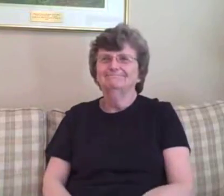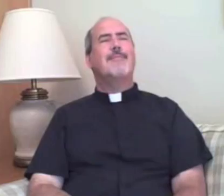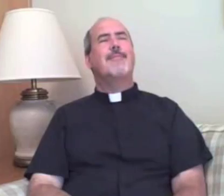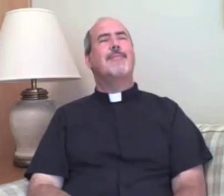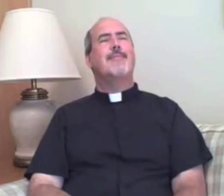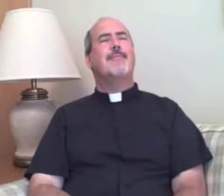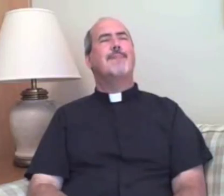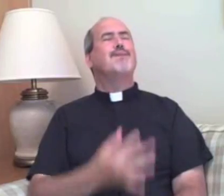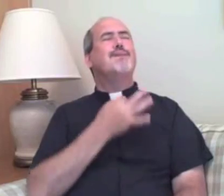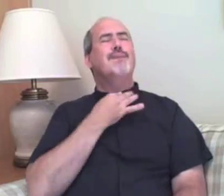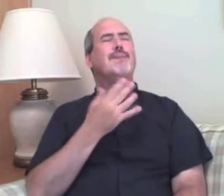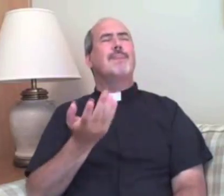blessing.